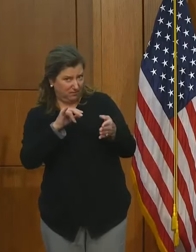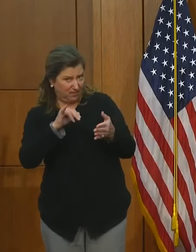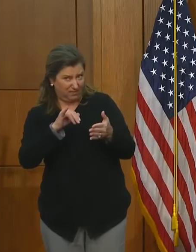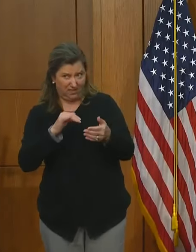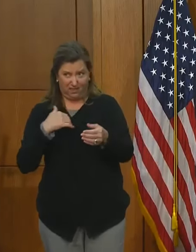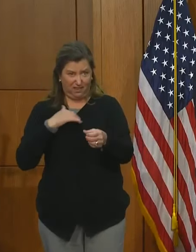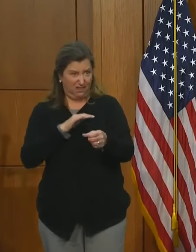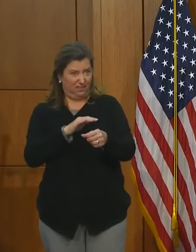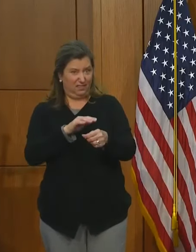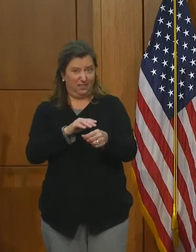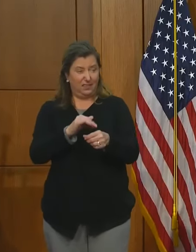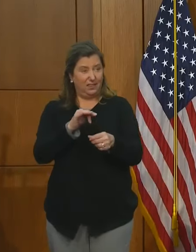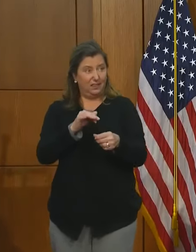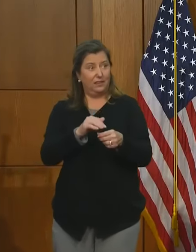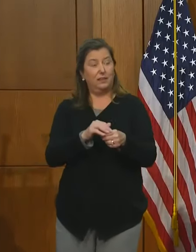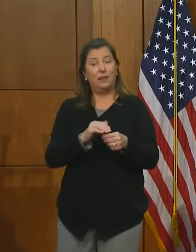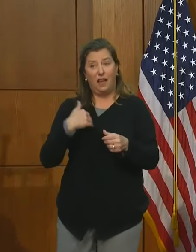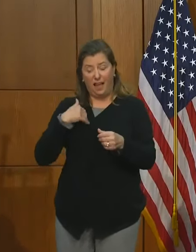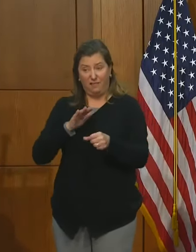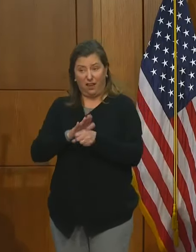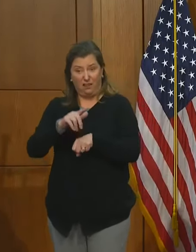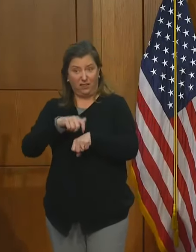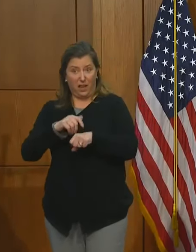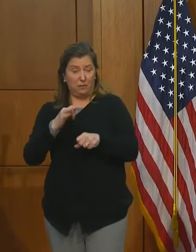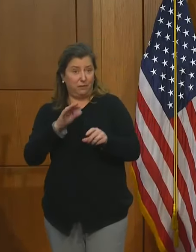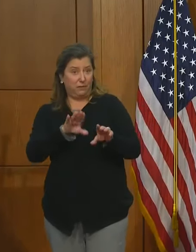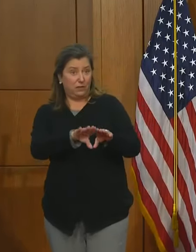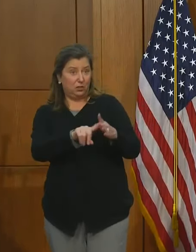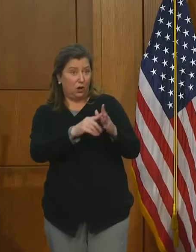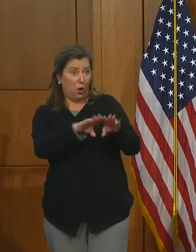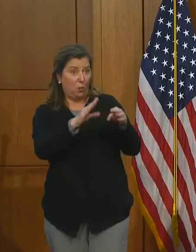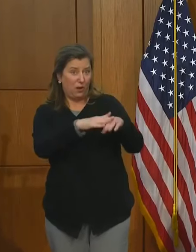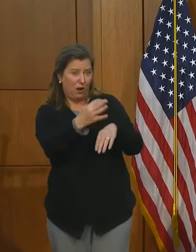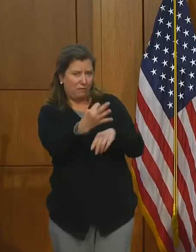Meet the rolling back of restrictions that could begin Friday? Well, we've got,